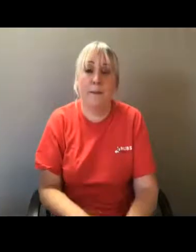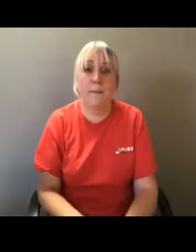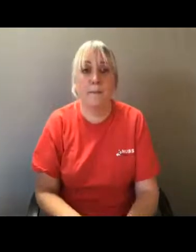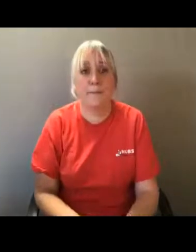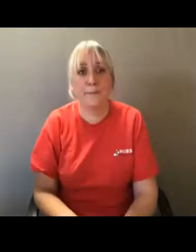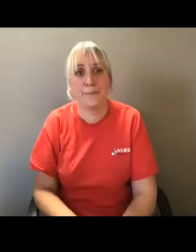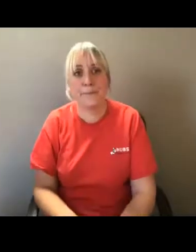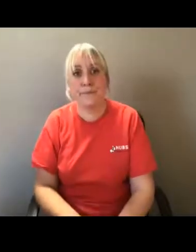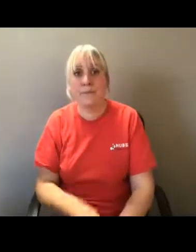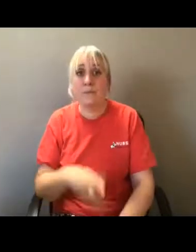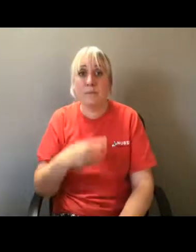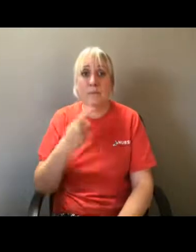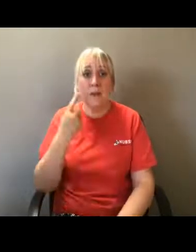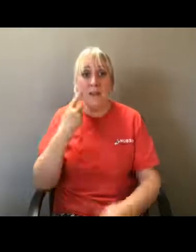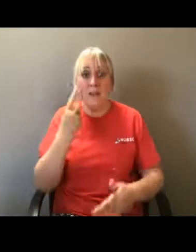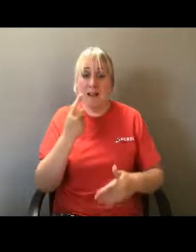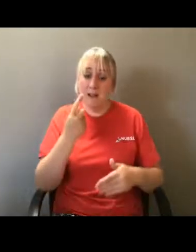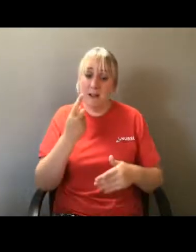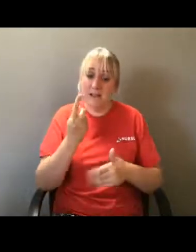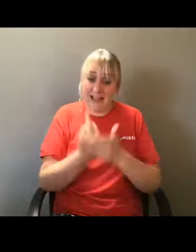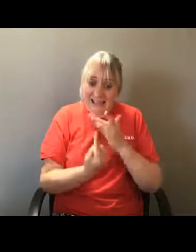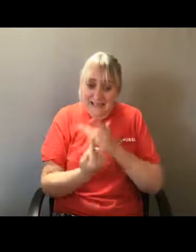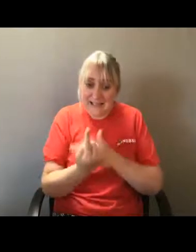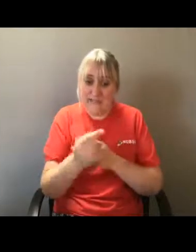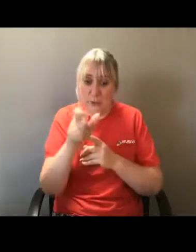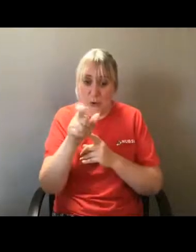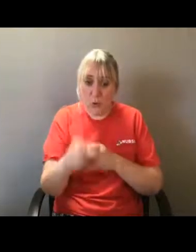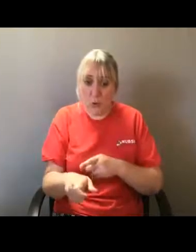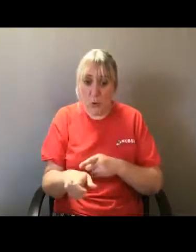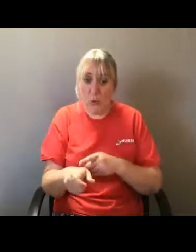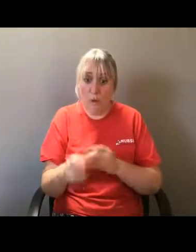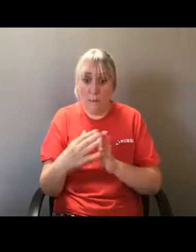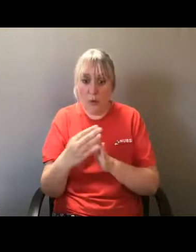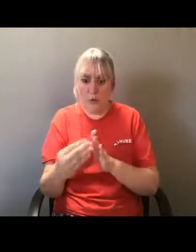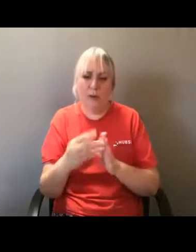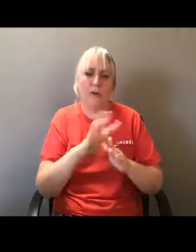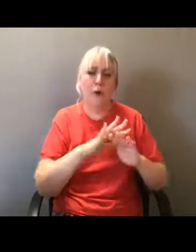medical model of disability is an important way forward.